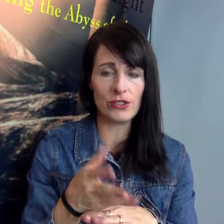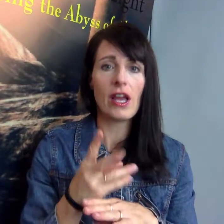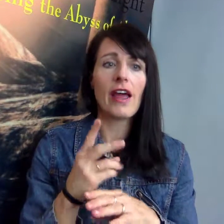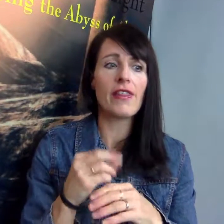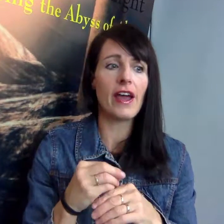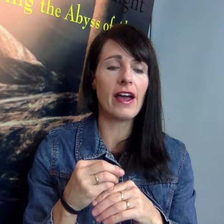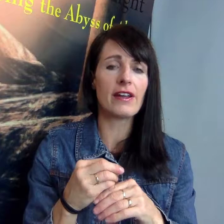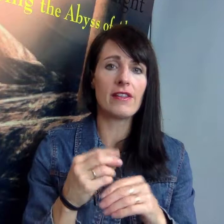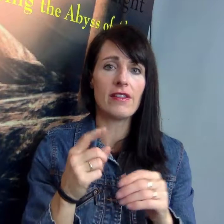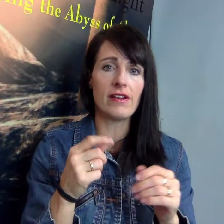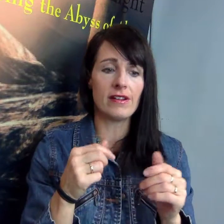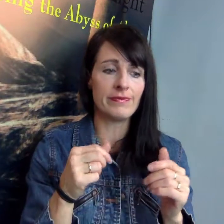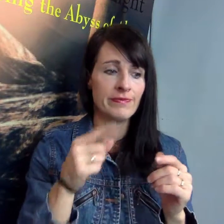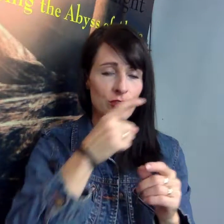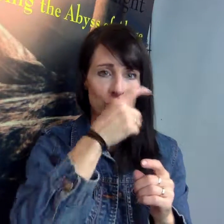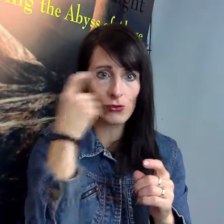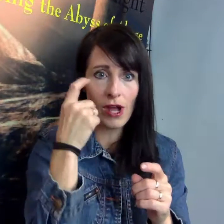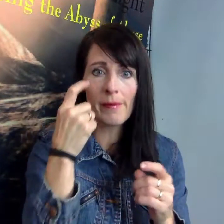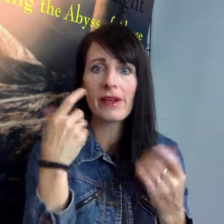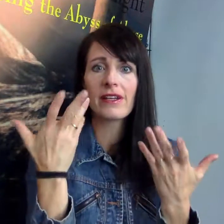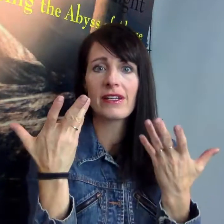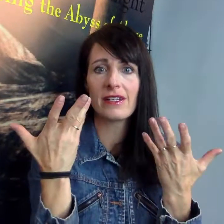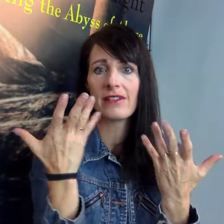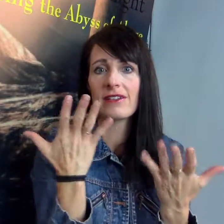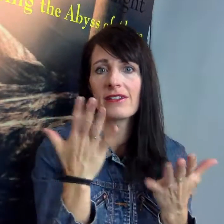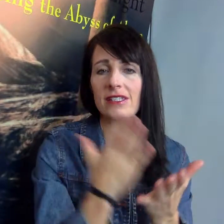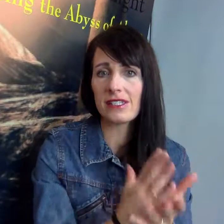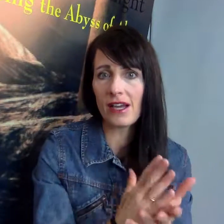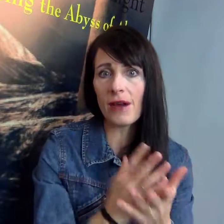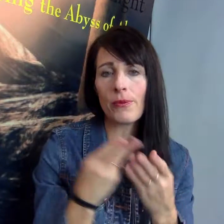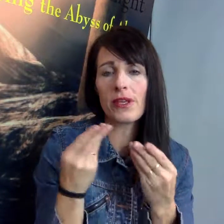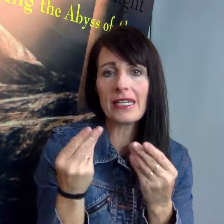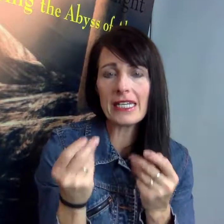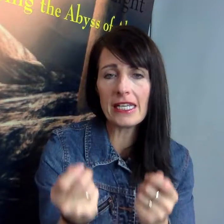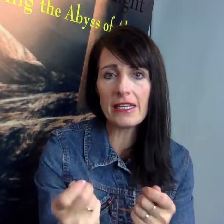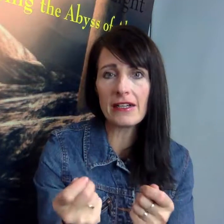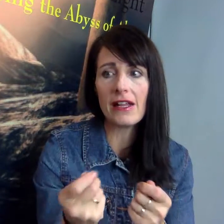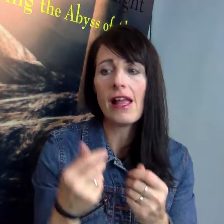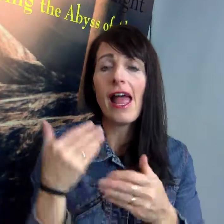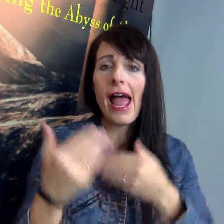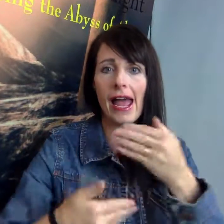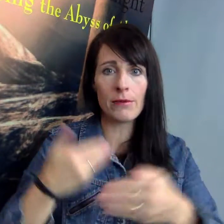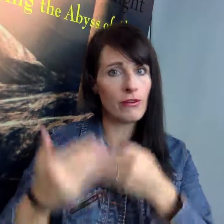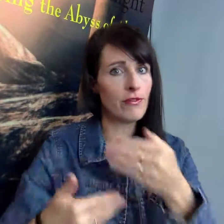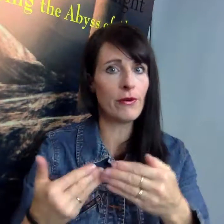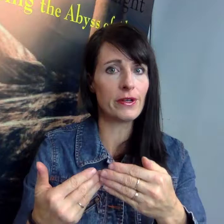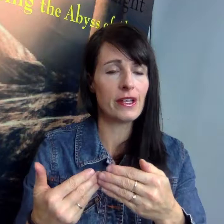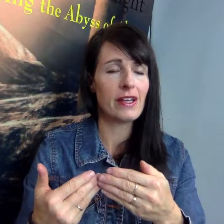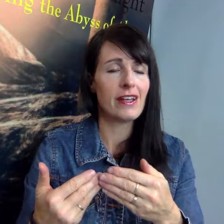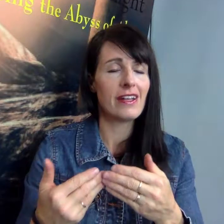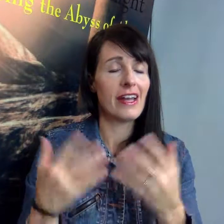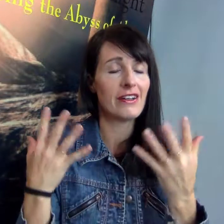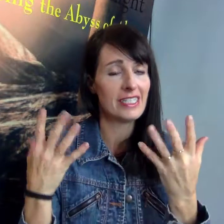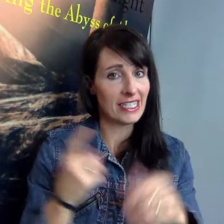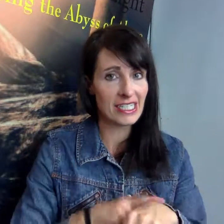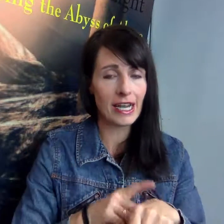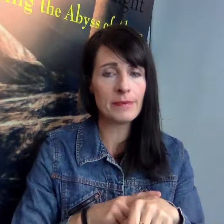that the trauma can stop we can heal and move forward now it takes time